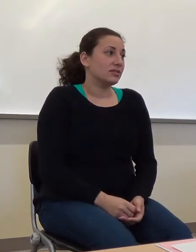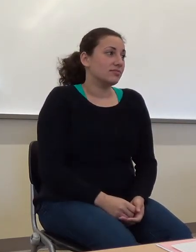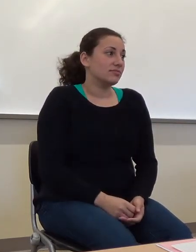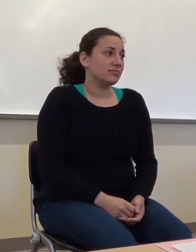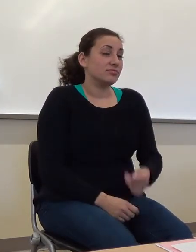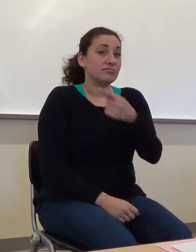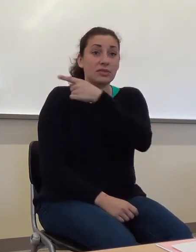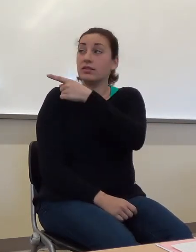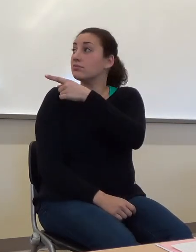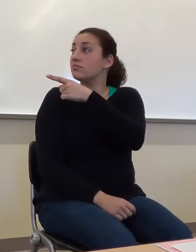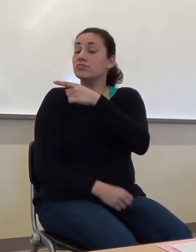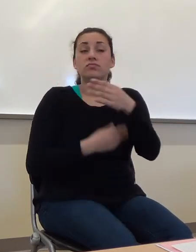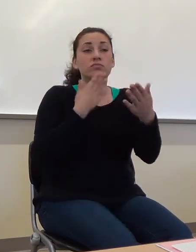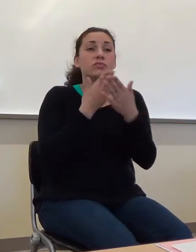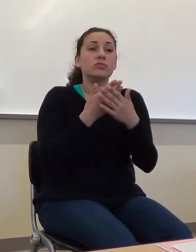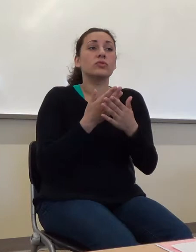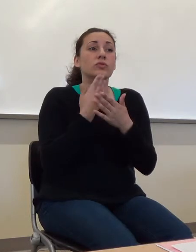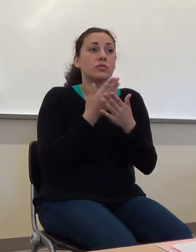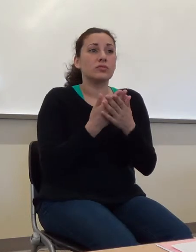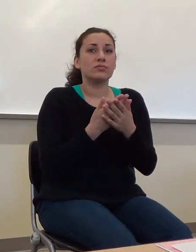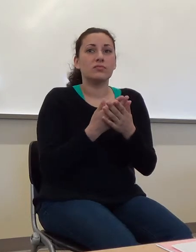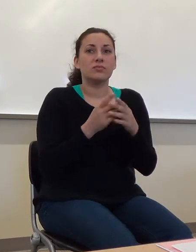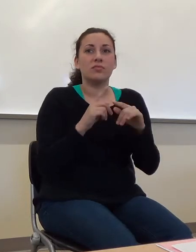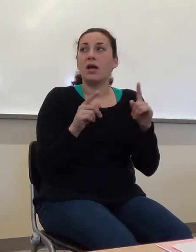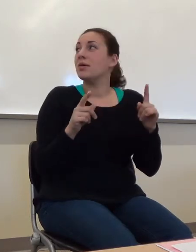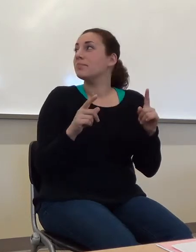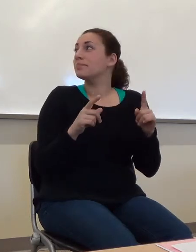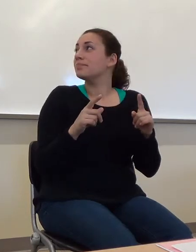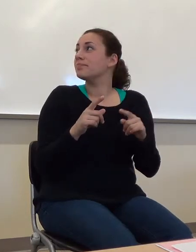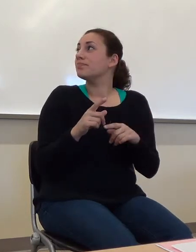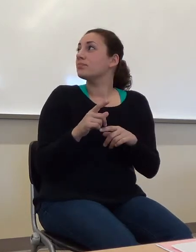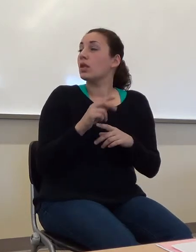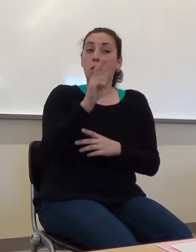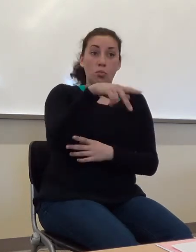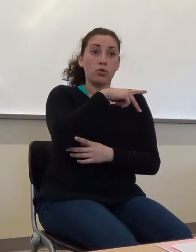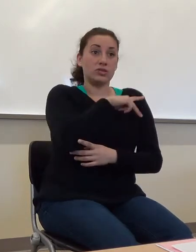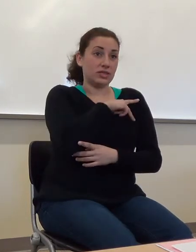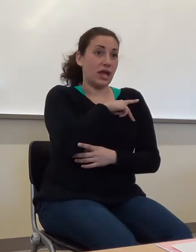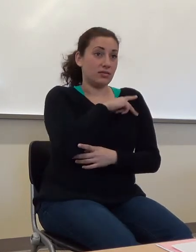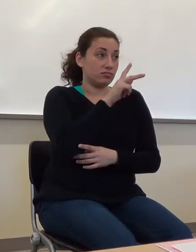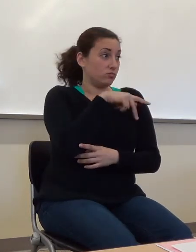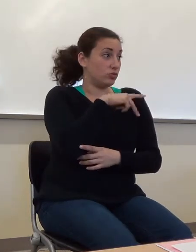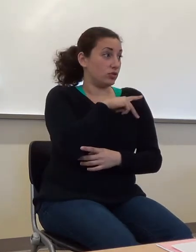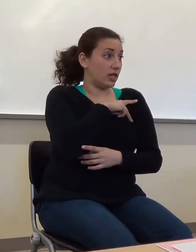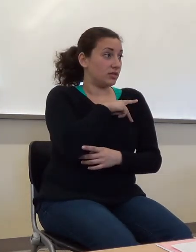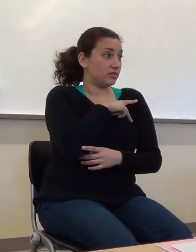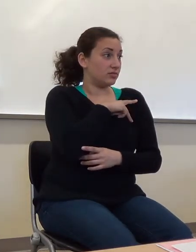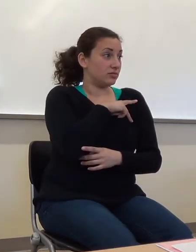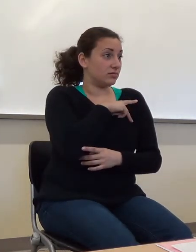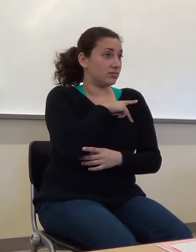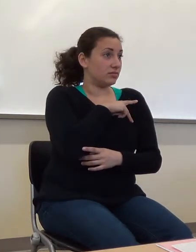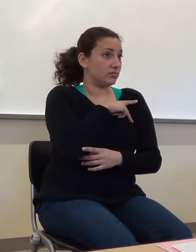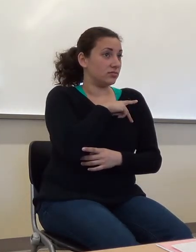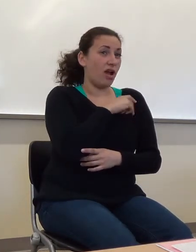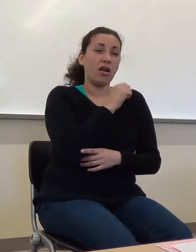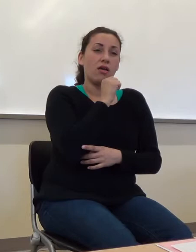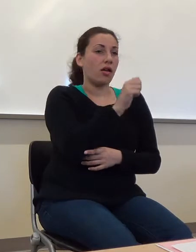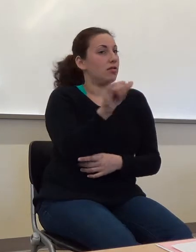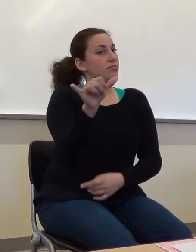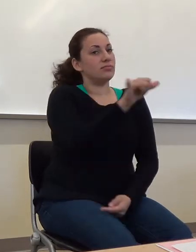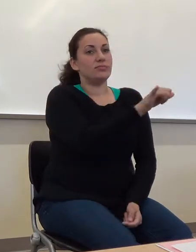this one worked, as long as we didn't have this, but their personalities are remarkably not alike.